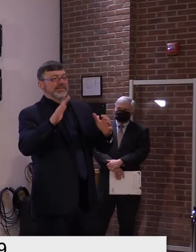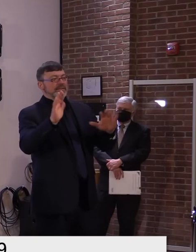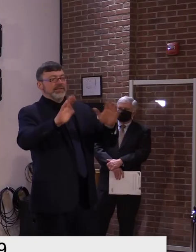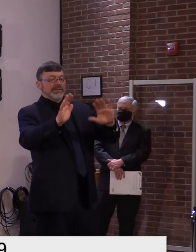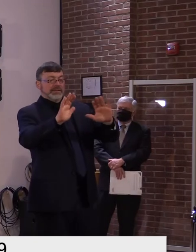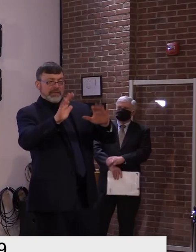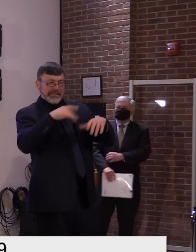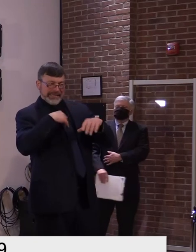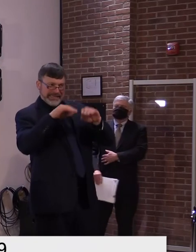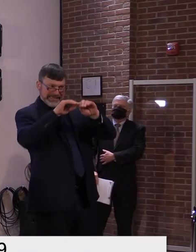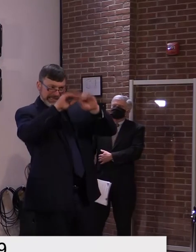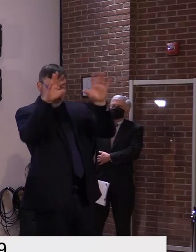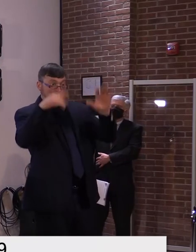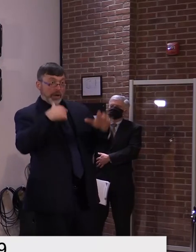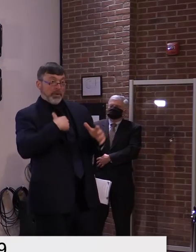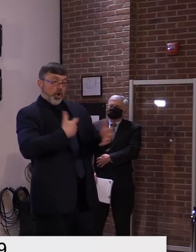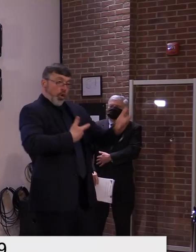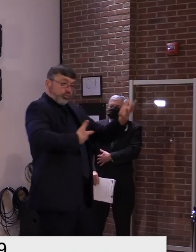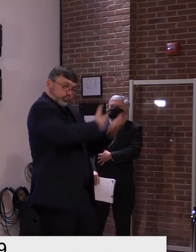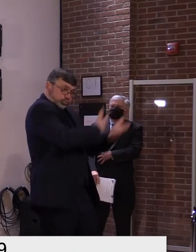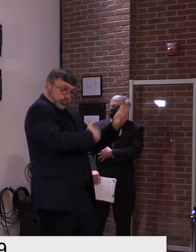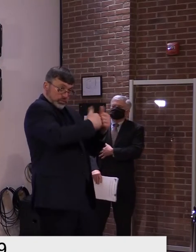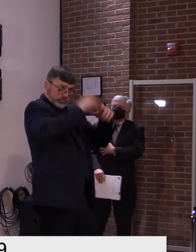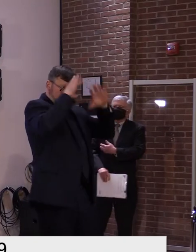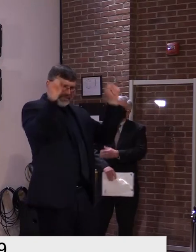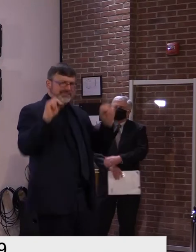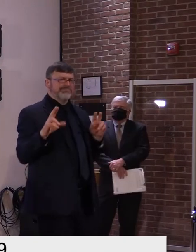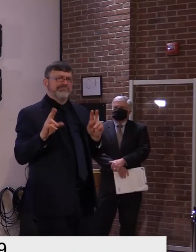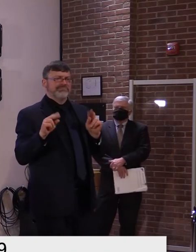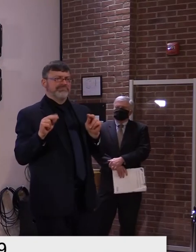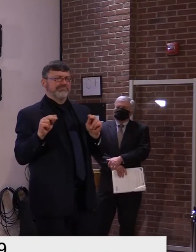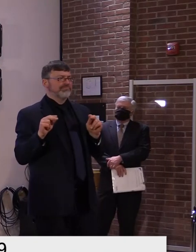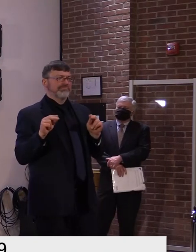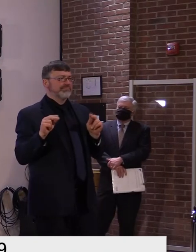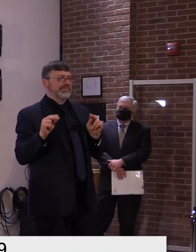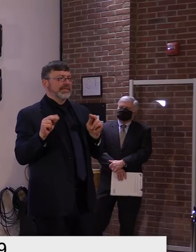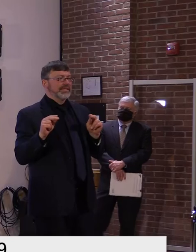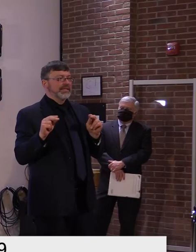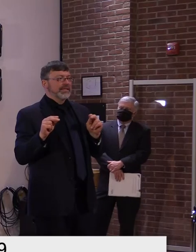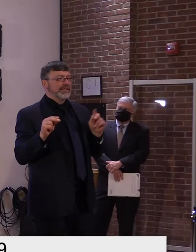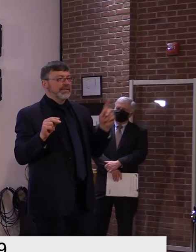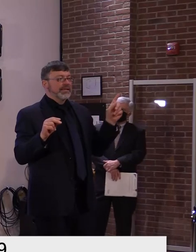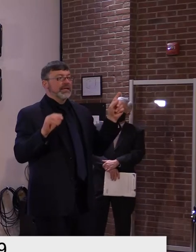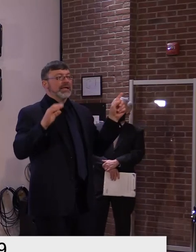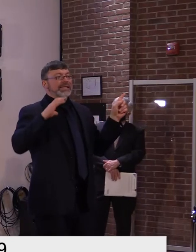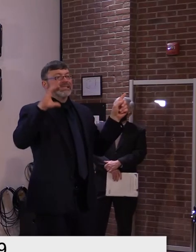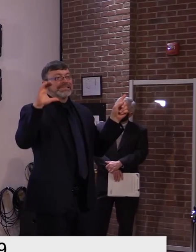It's just the governors and some of the CDC members and